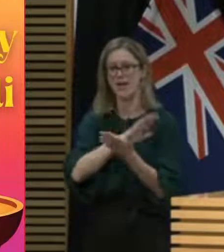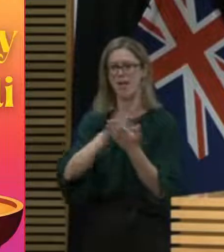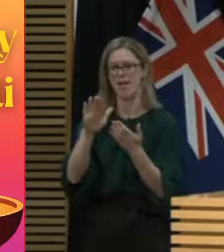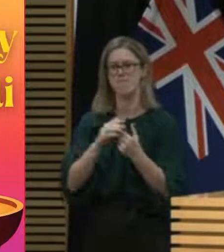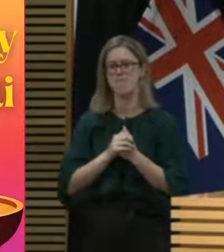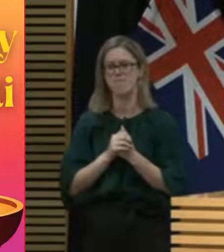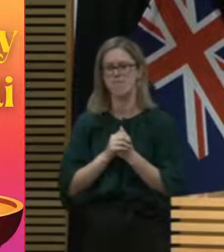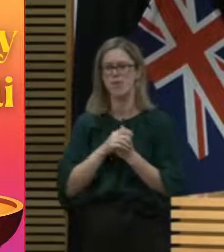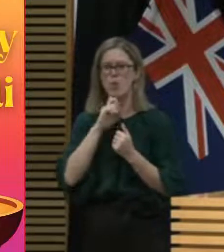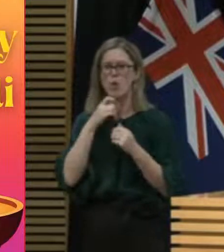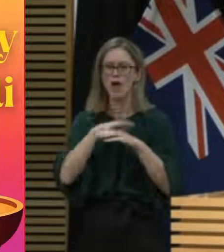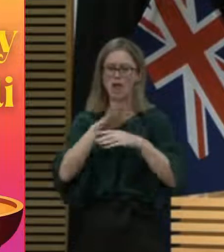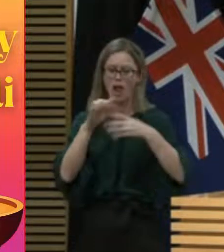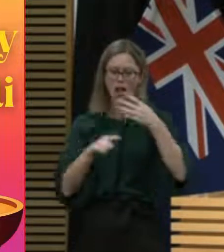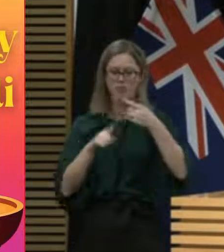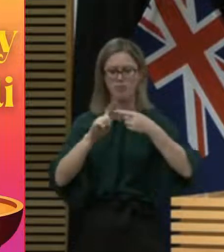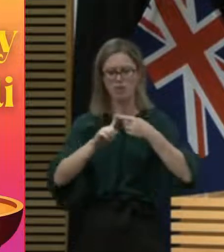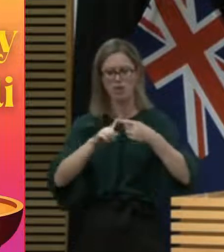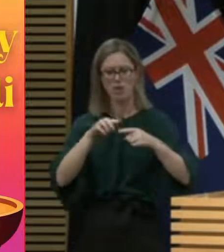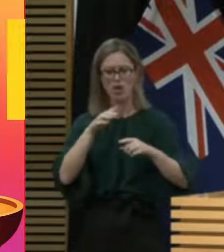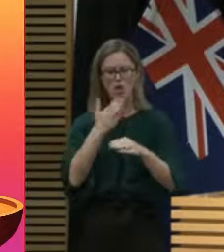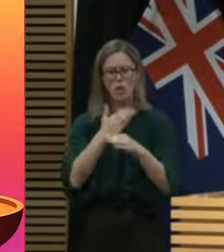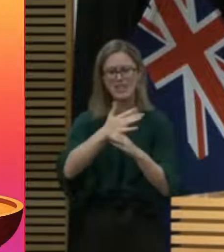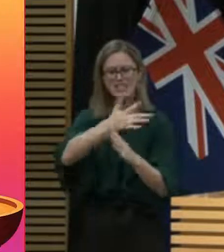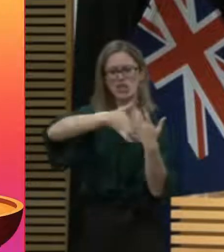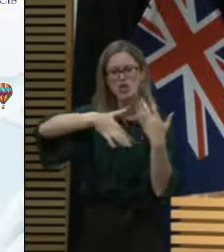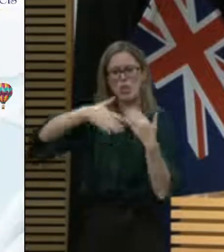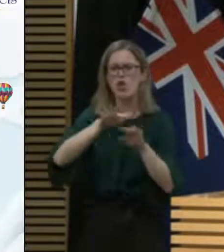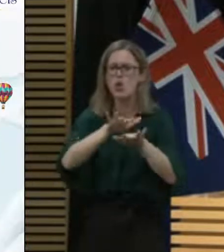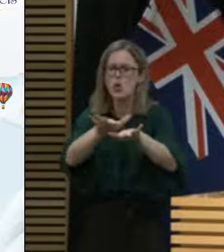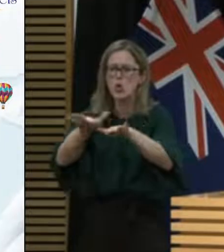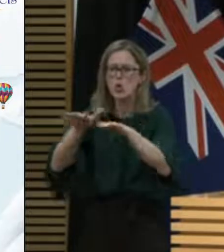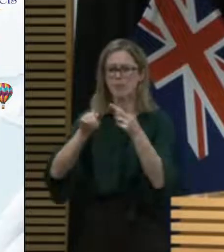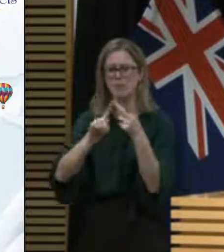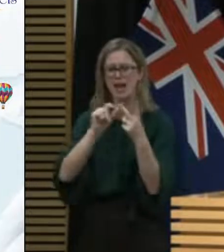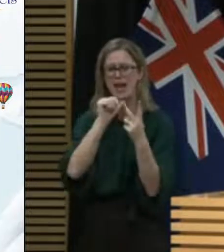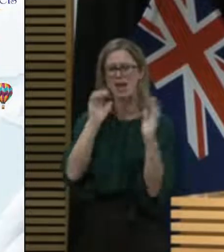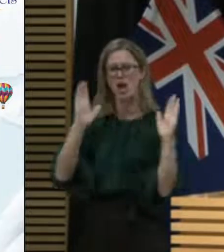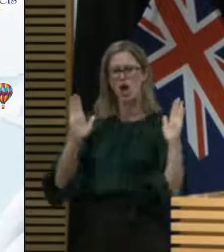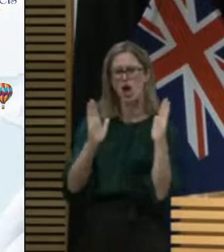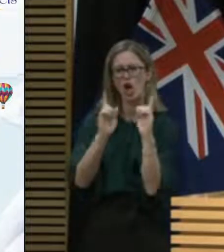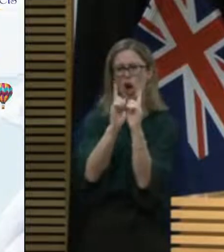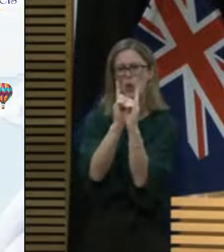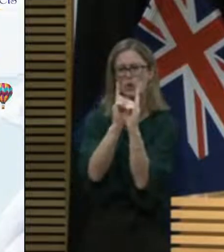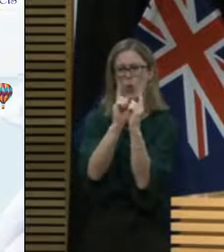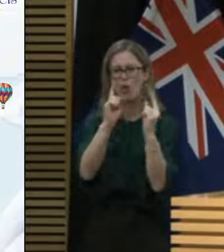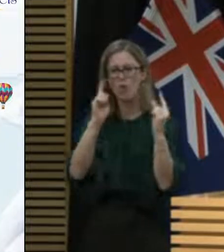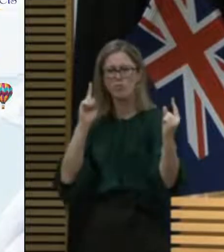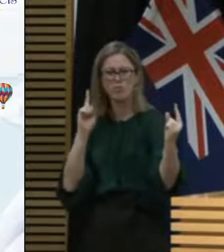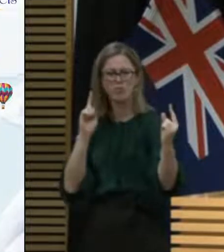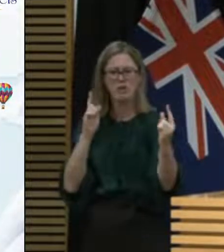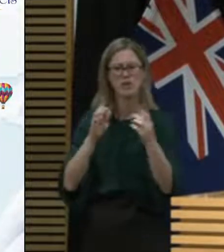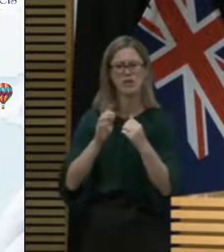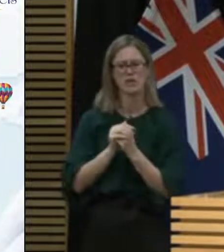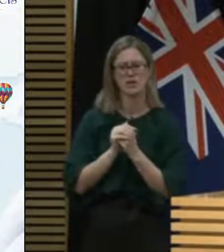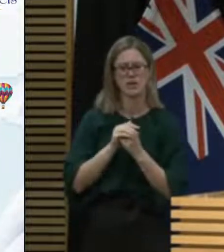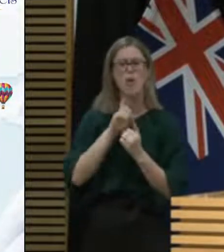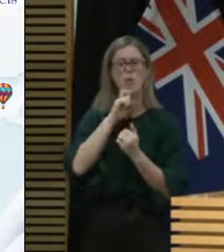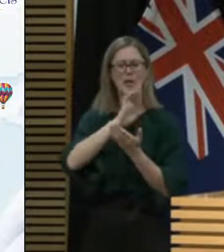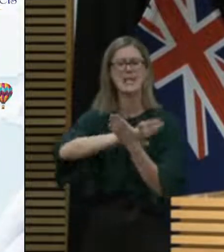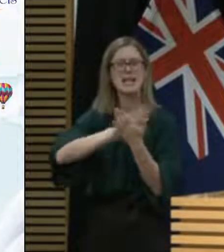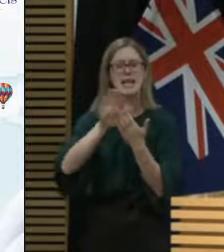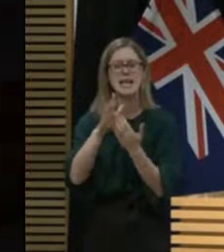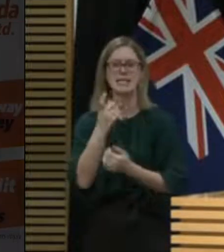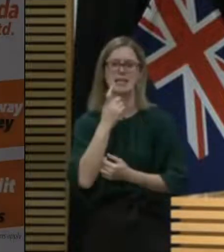simple factors like who workers interact with during their work days and how close that contact is. We intend to make it very